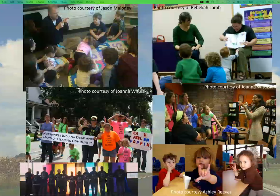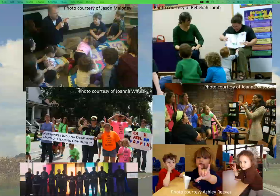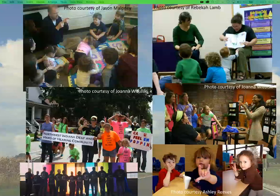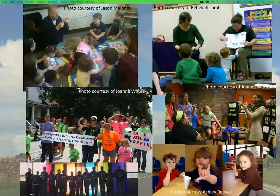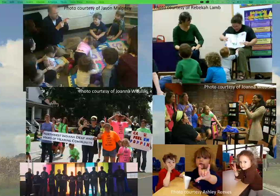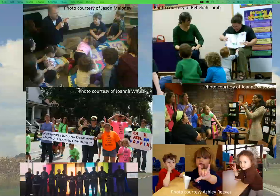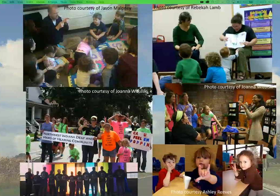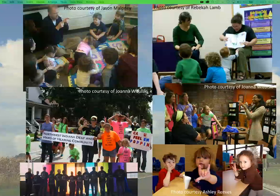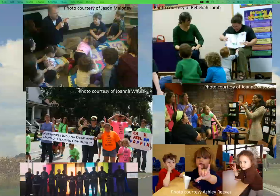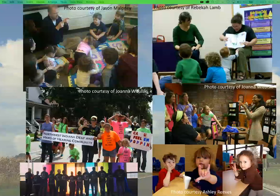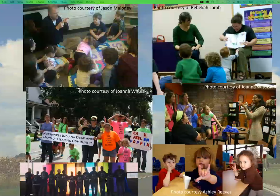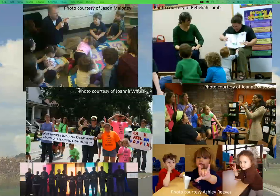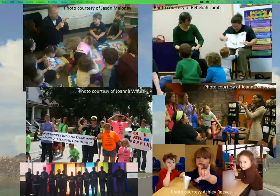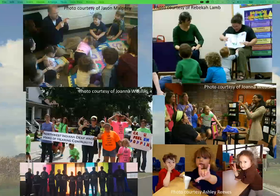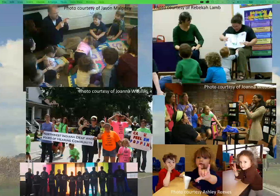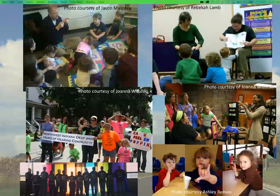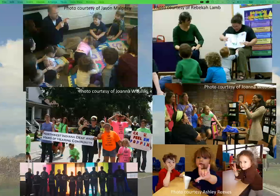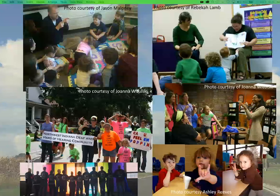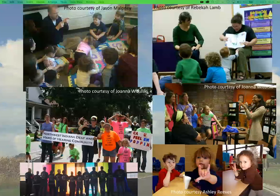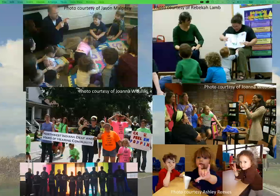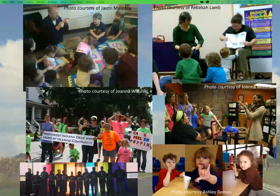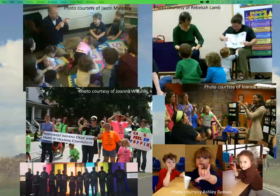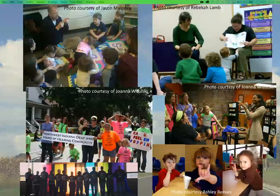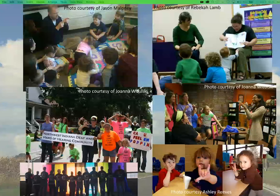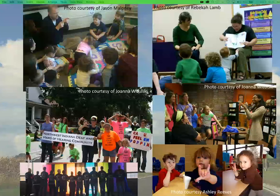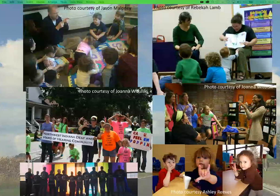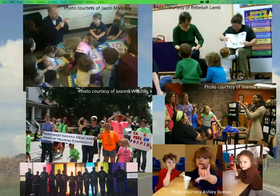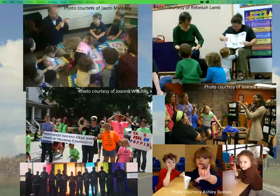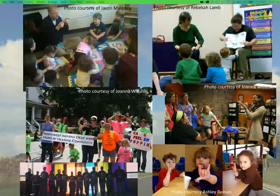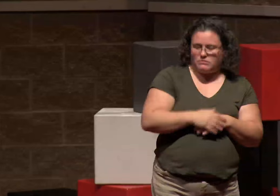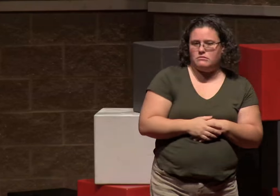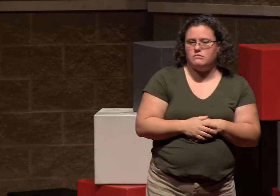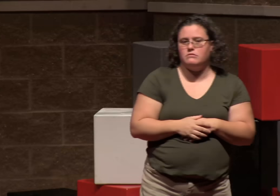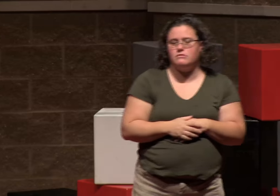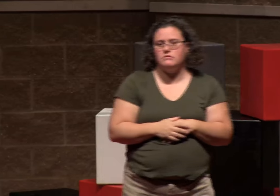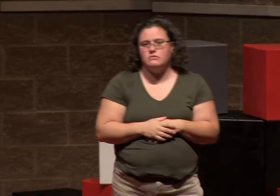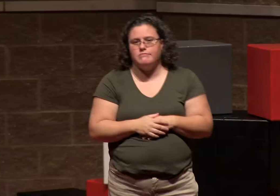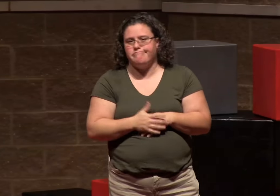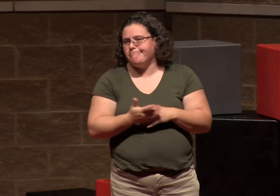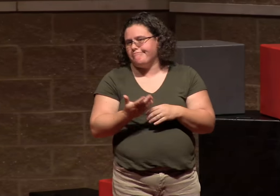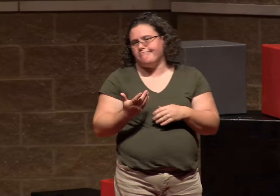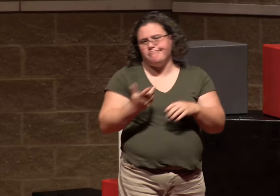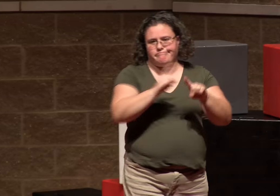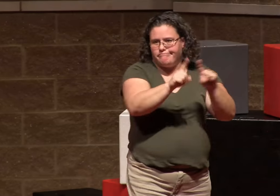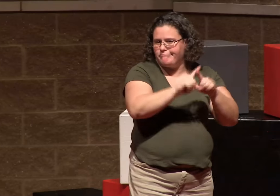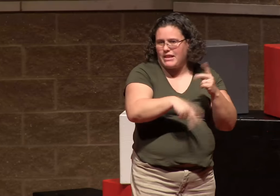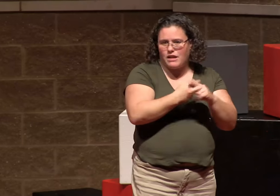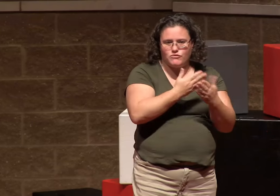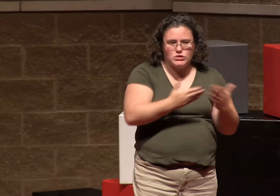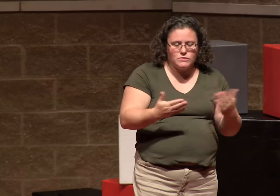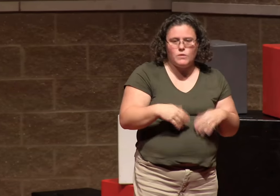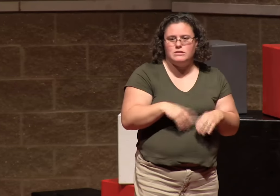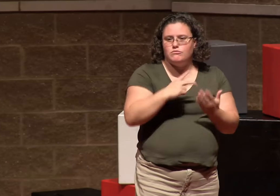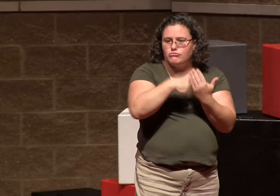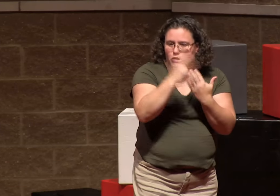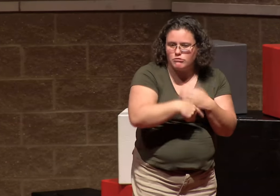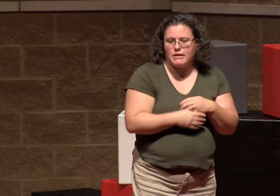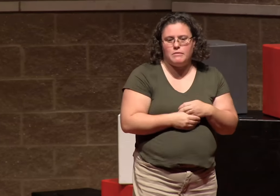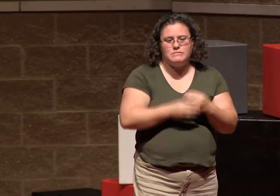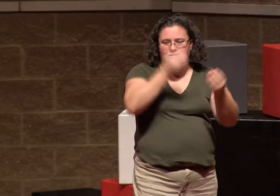we established it for the community to be a part of it, I mean, there's different